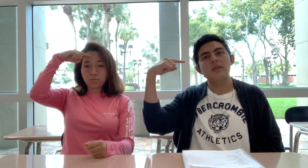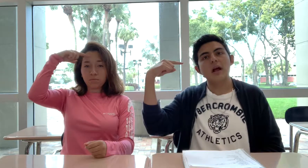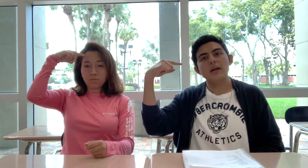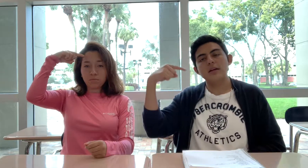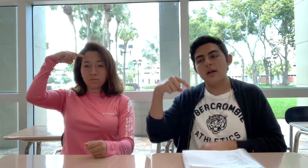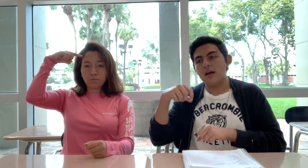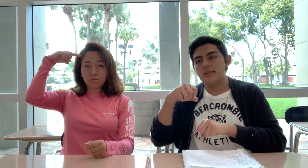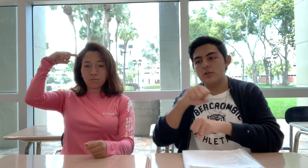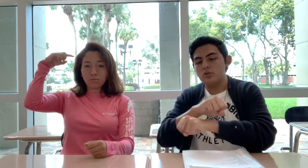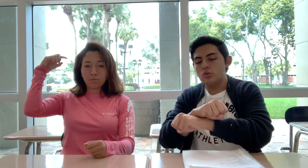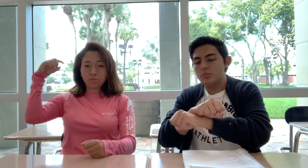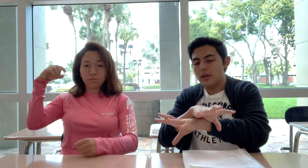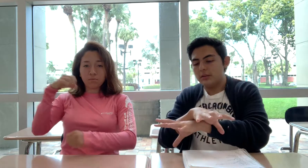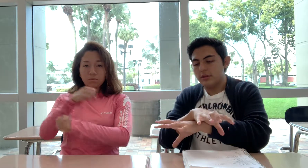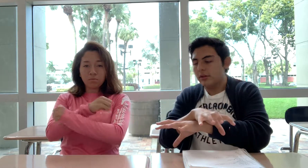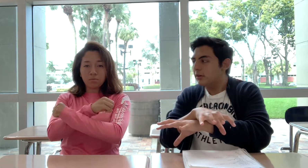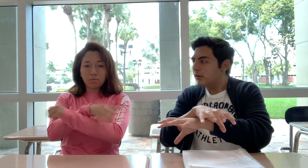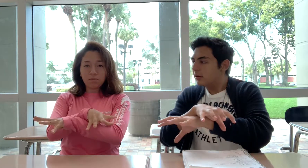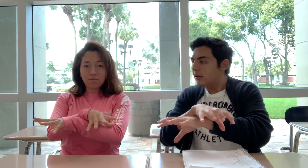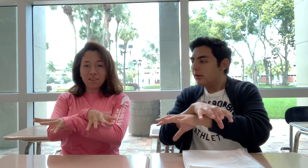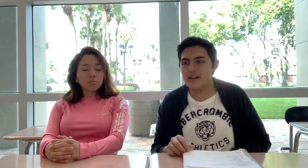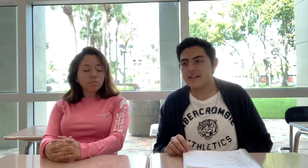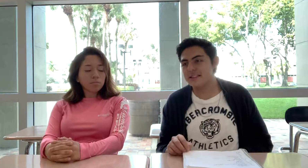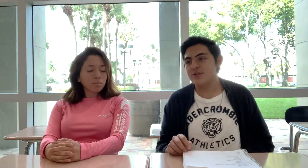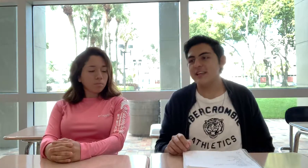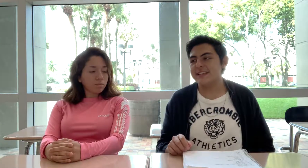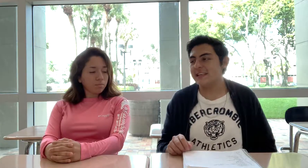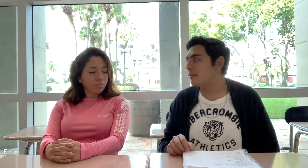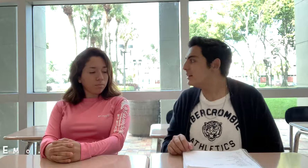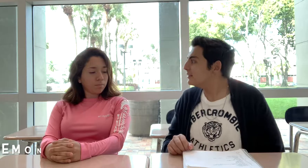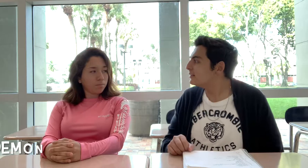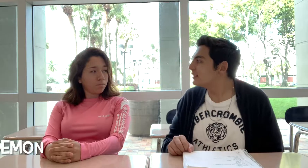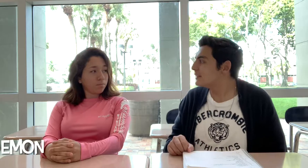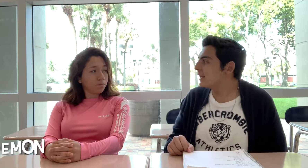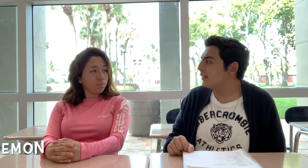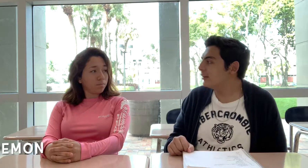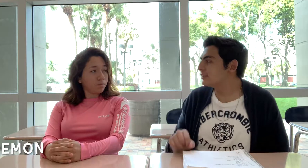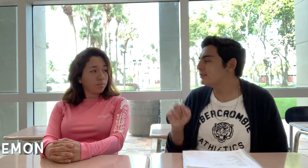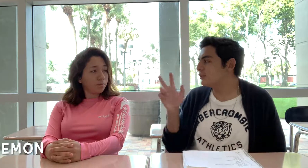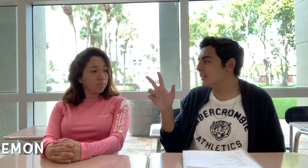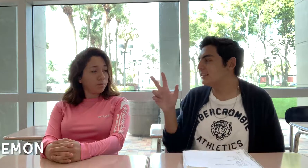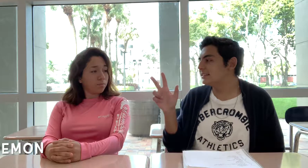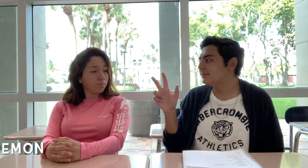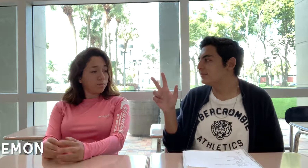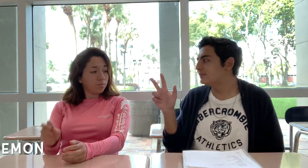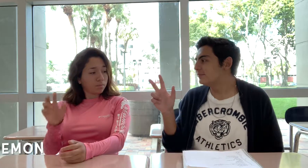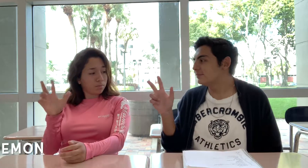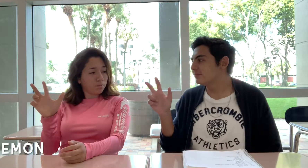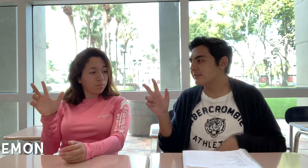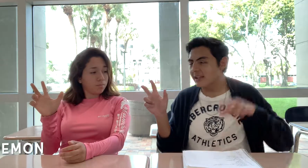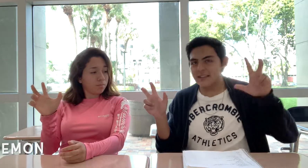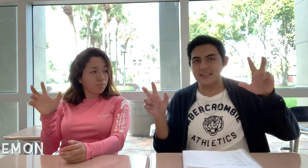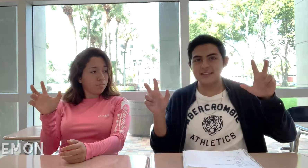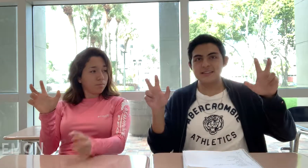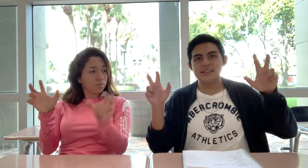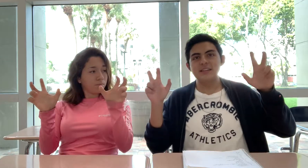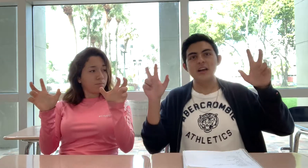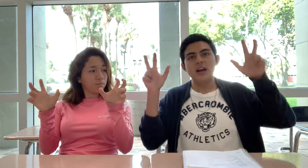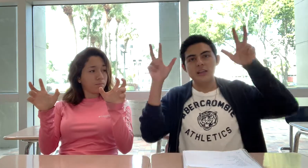Black. And then you do Panther. Okay. This is how you say Demon in sign language. You do this. This. And